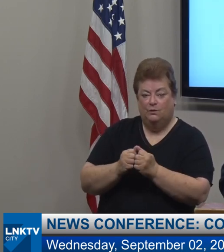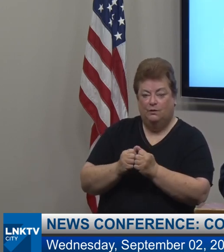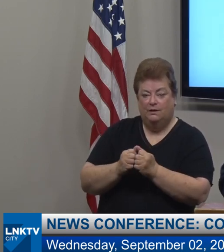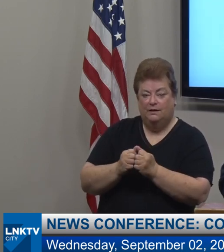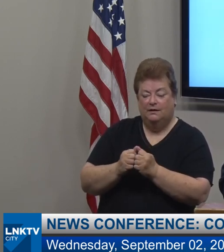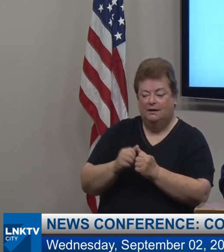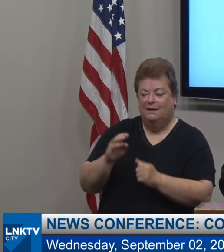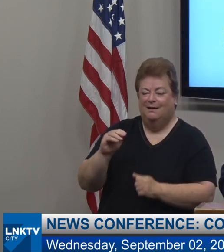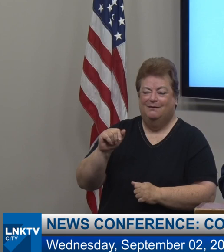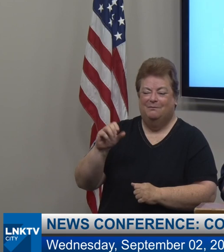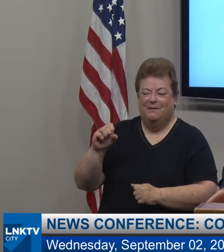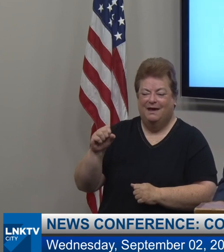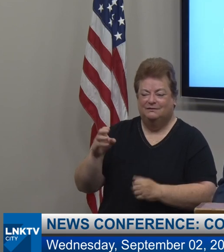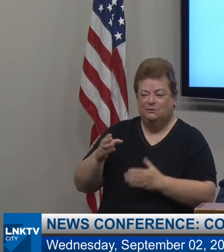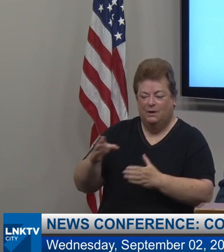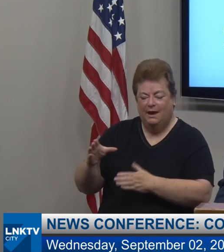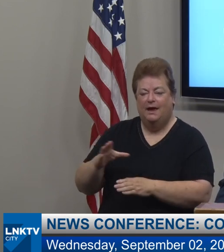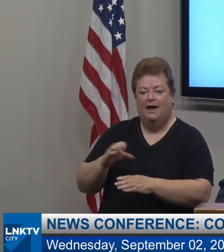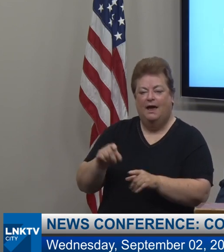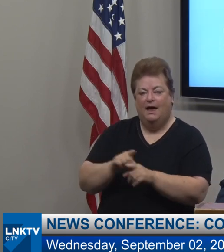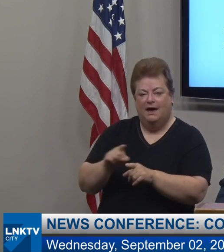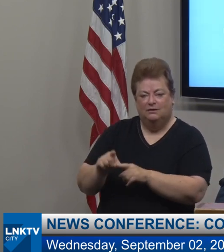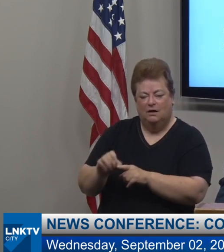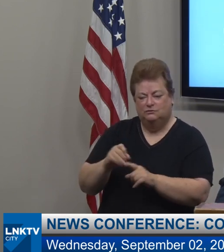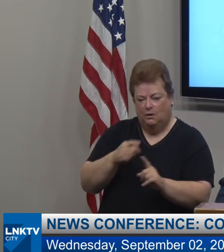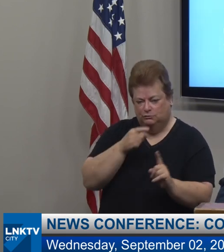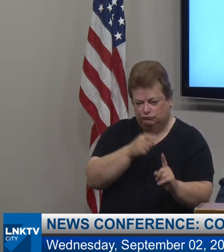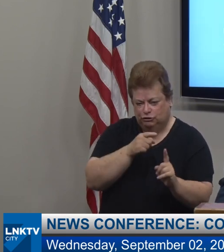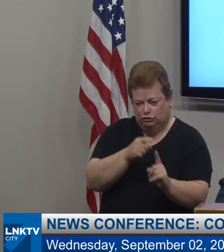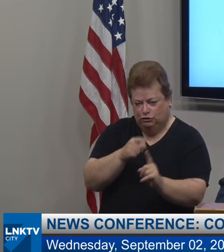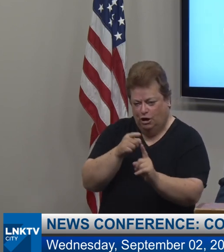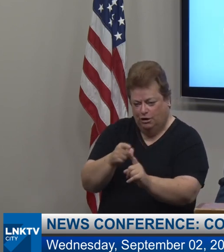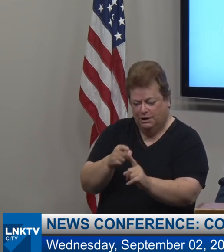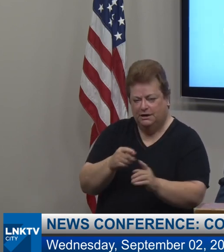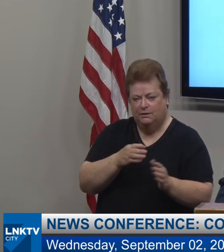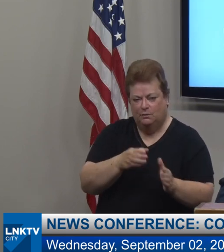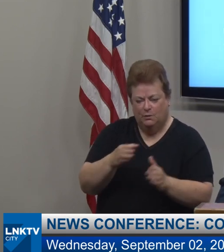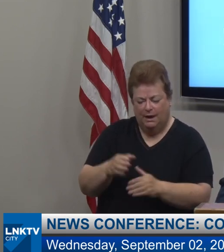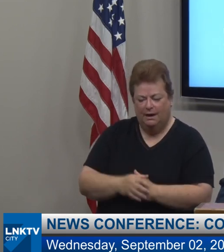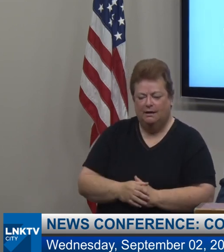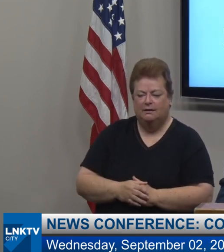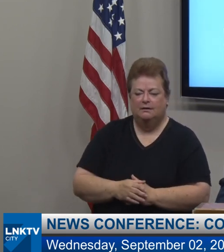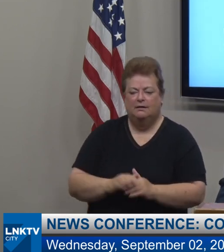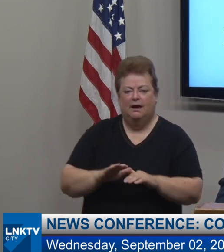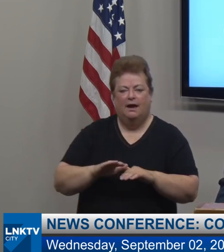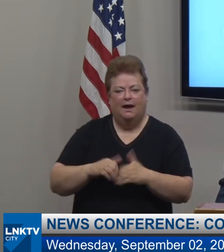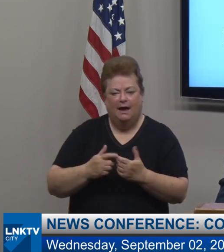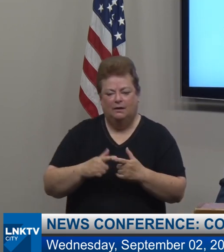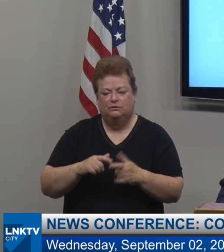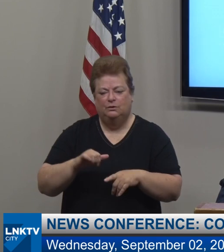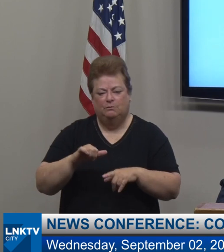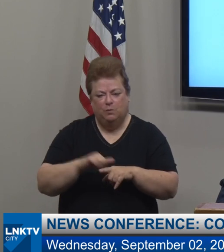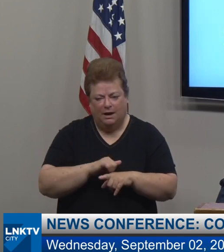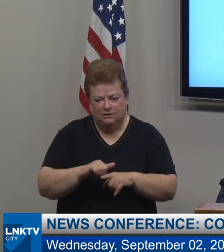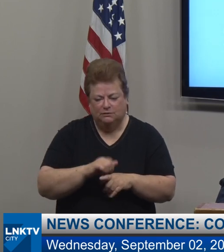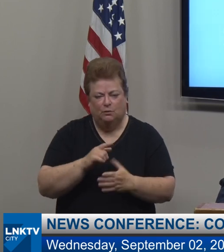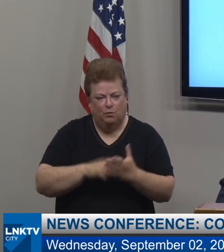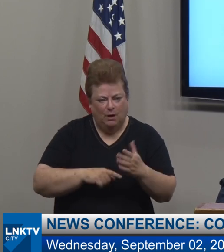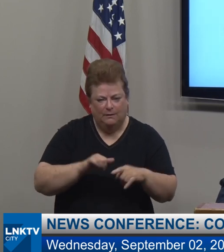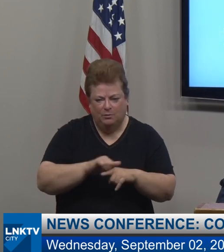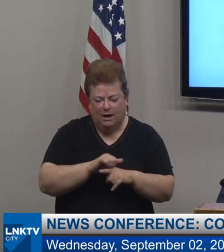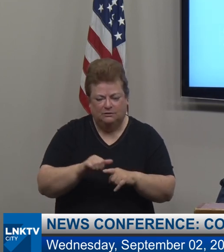a mass way as well as in targeted ways, on practice, on following practice, on what